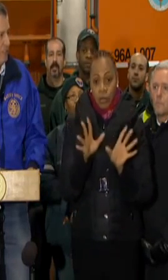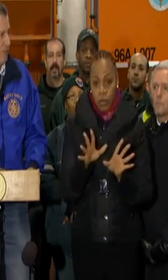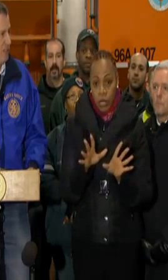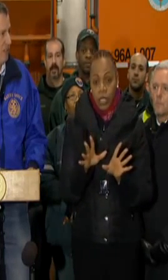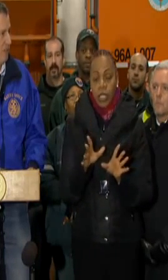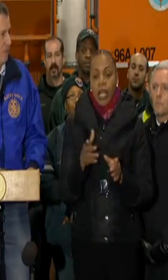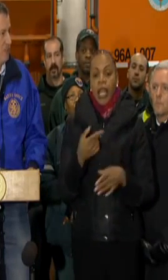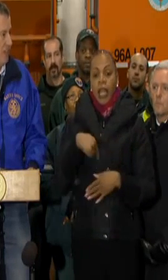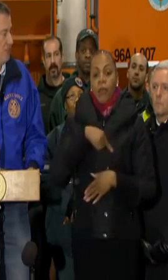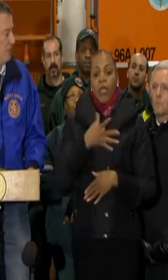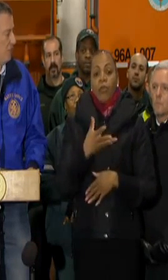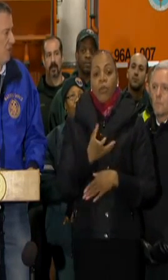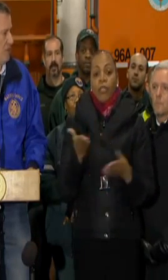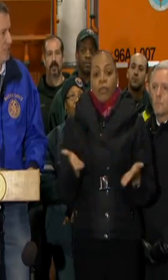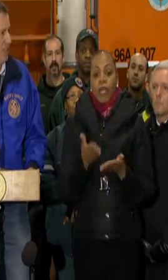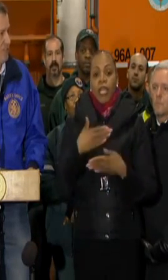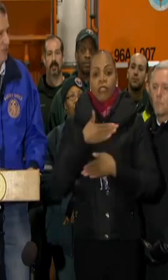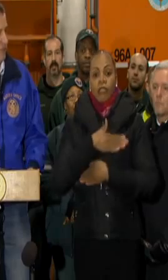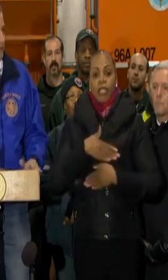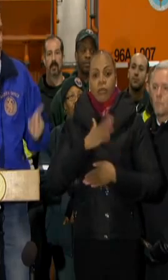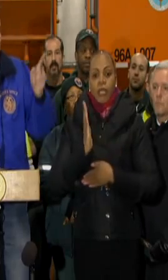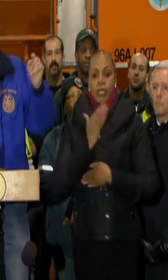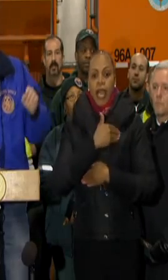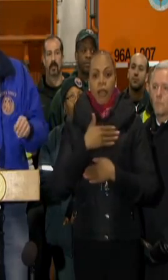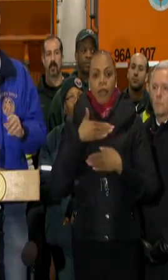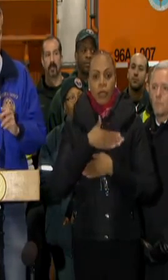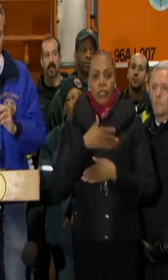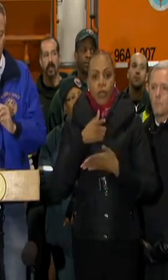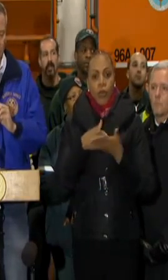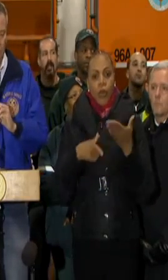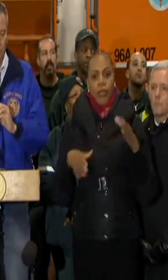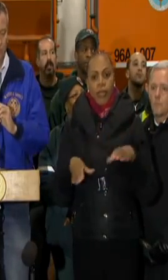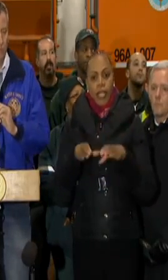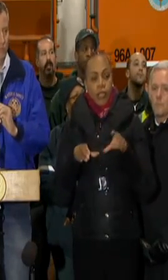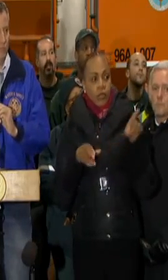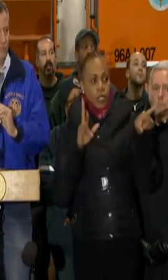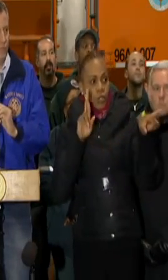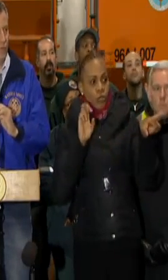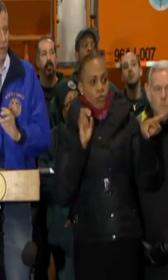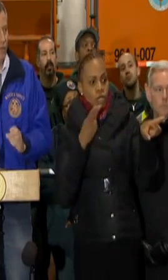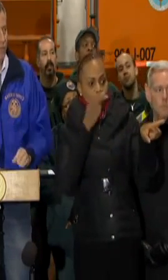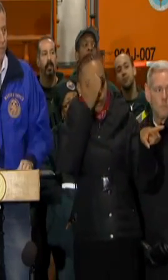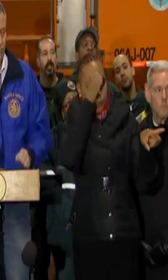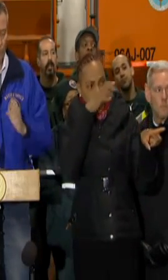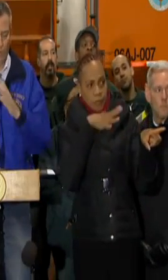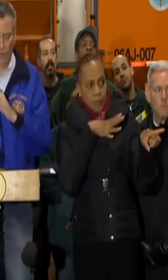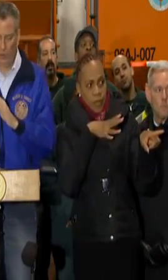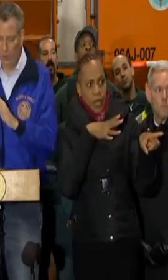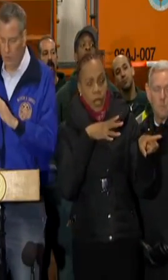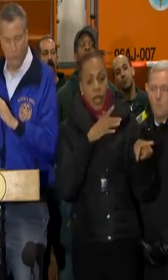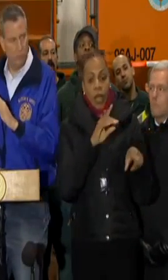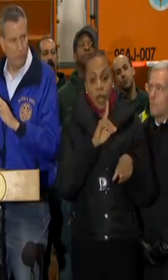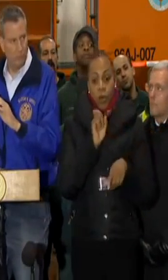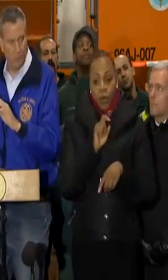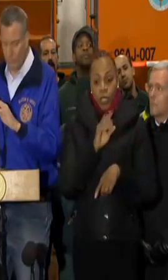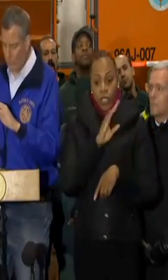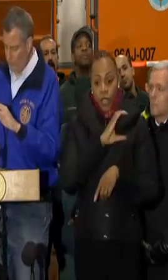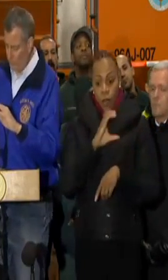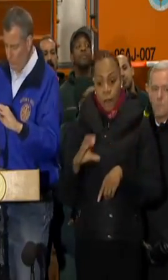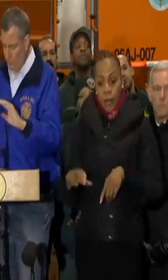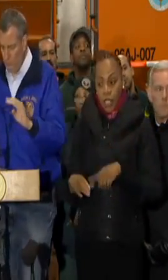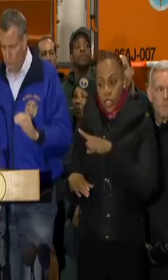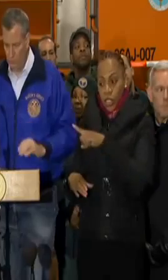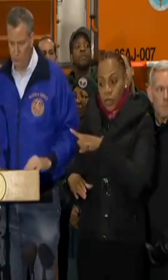to express our appreciation for what these guys are doing. Rich. One question for the commissioner and one for you. The commissioner,